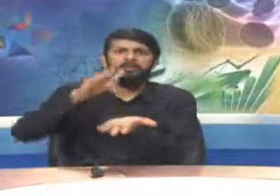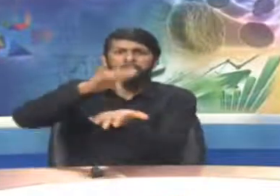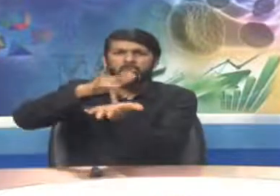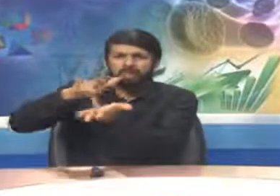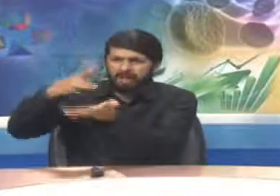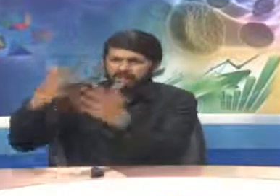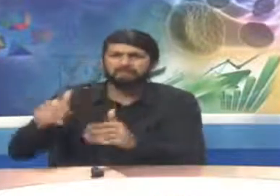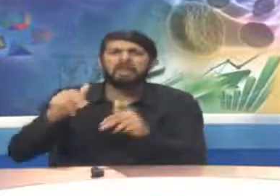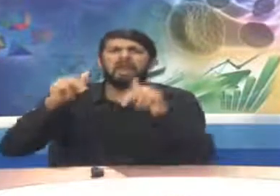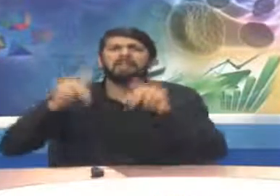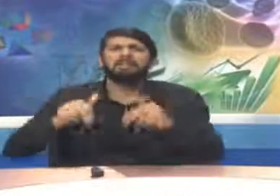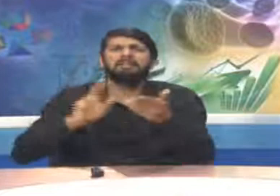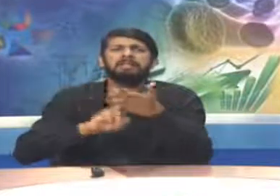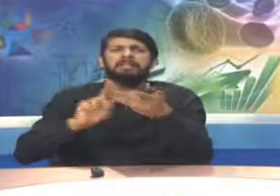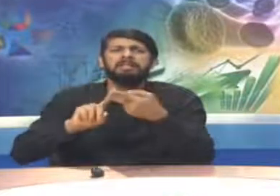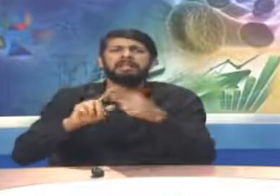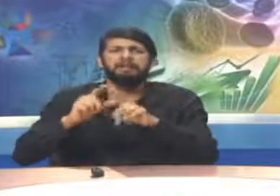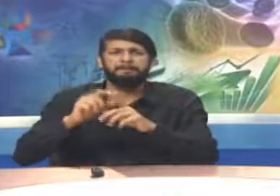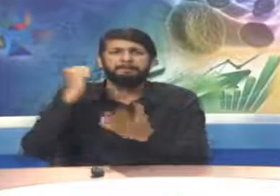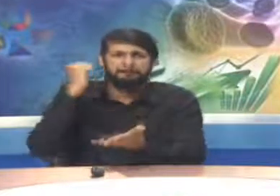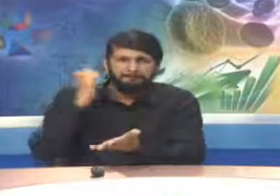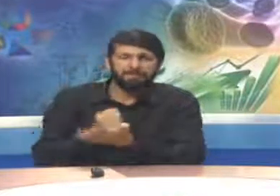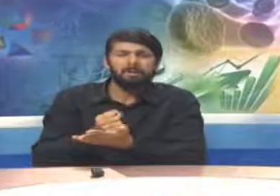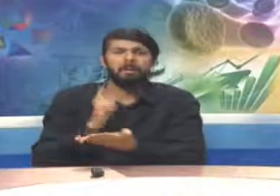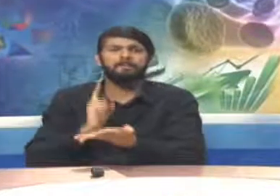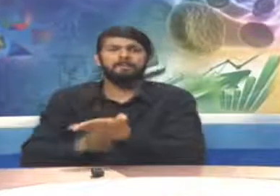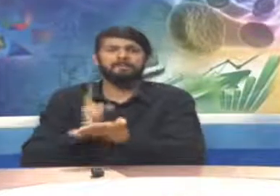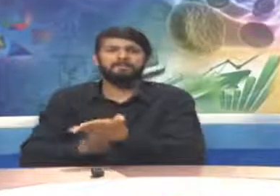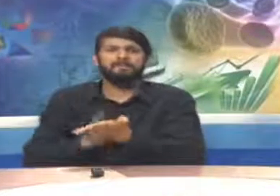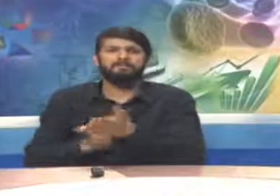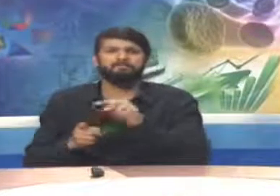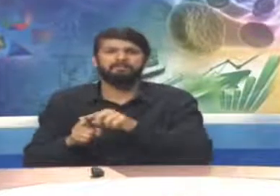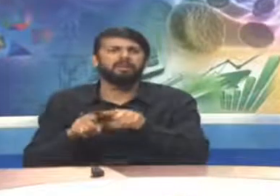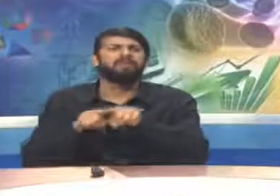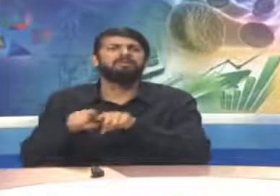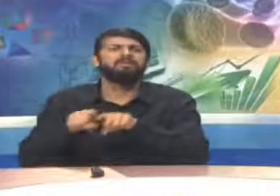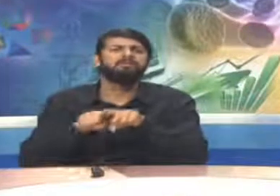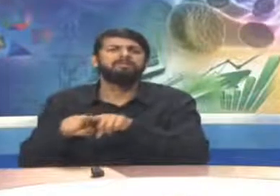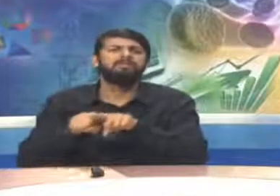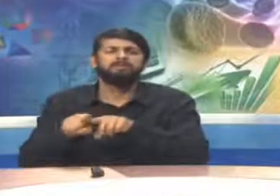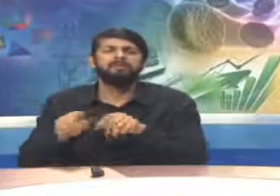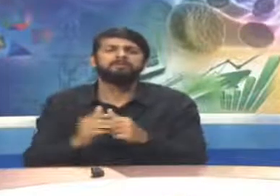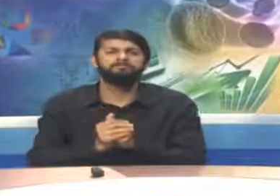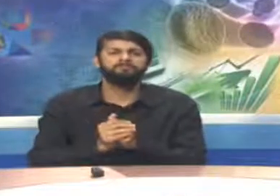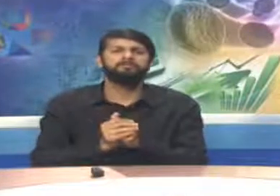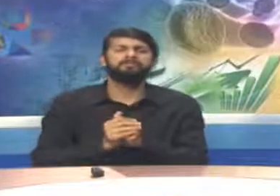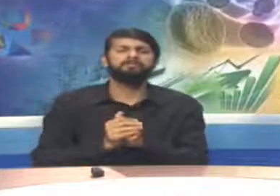on the one hand it asks for unlimited rights to acquire property,